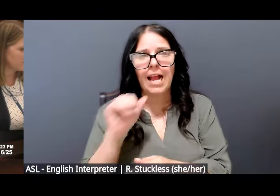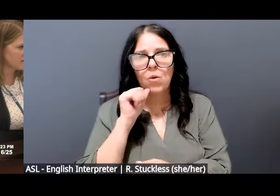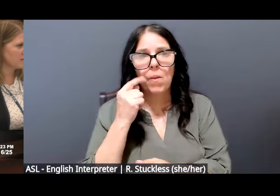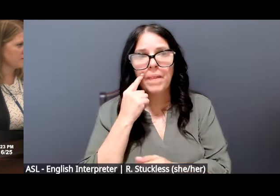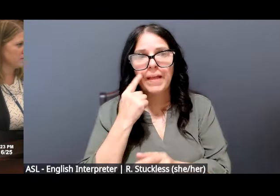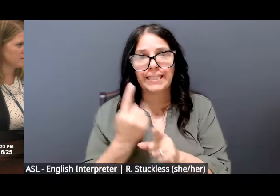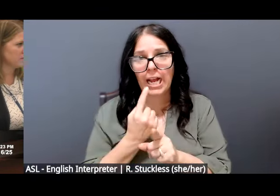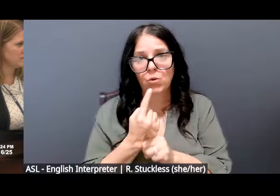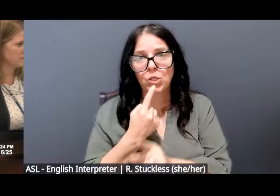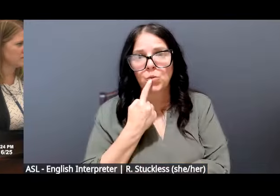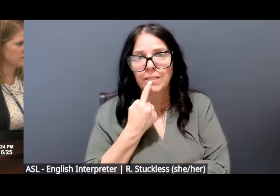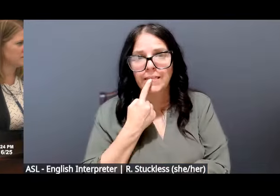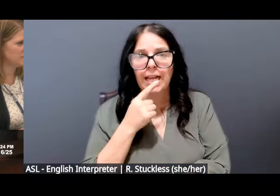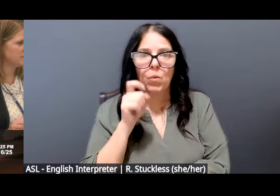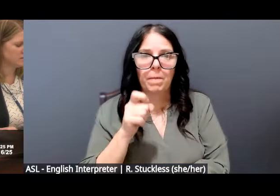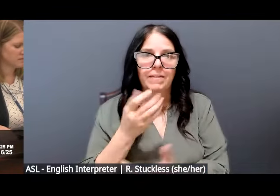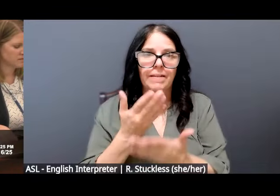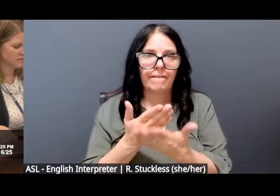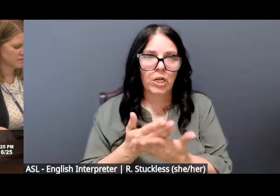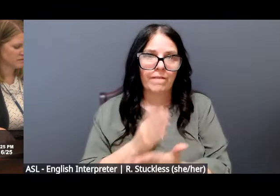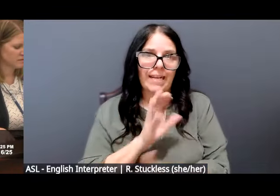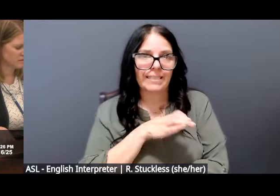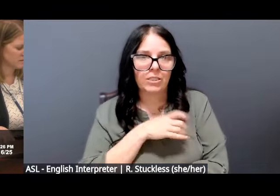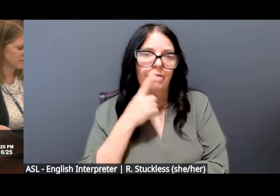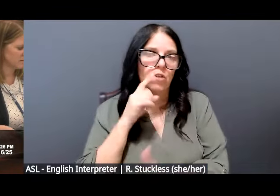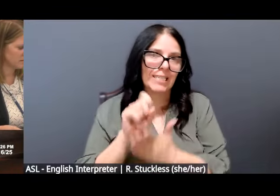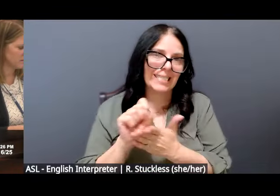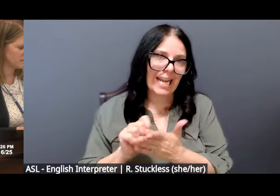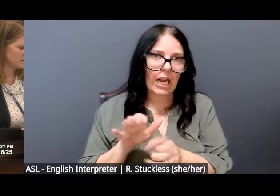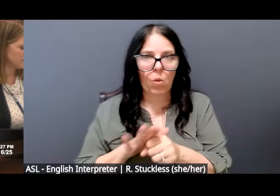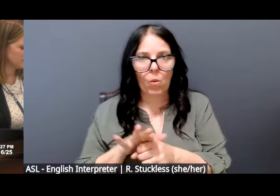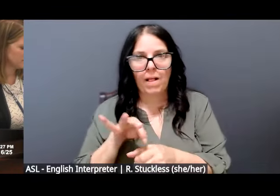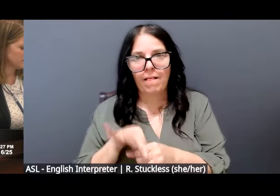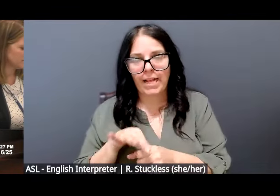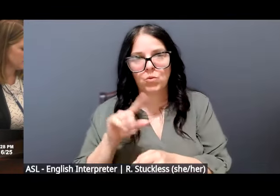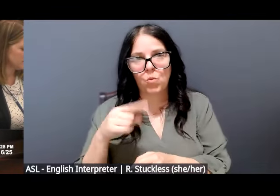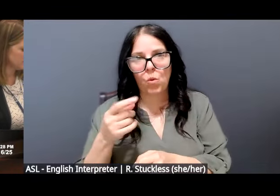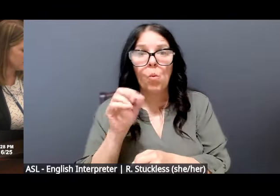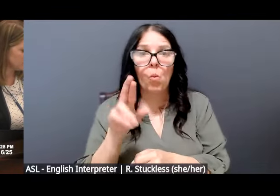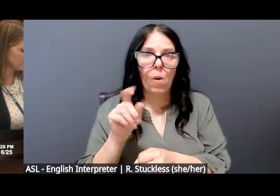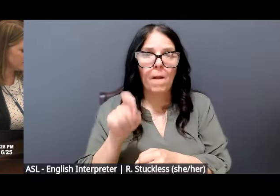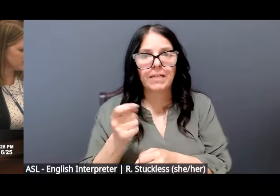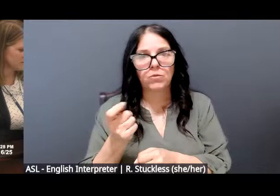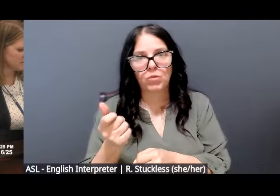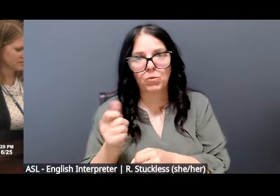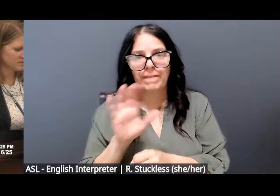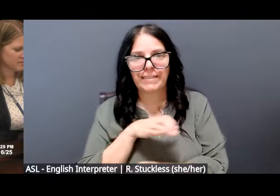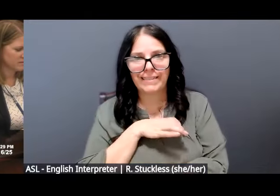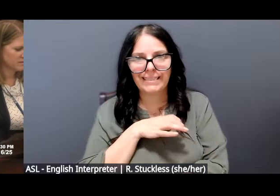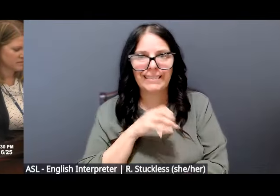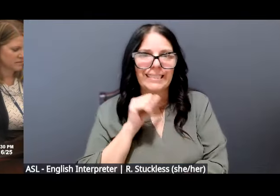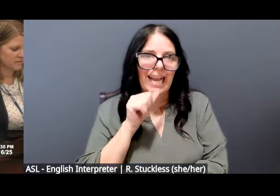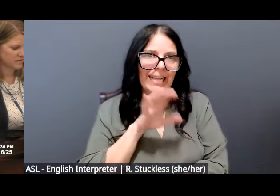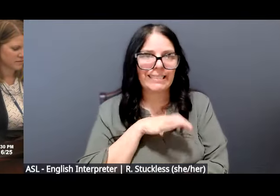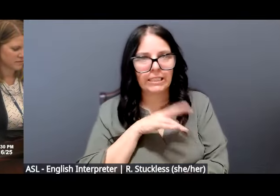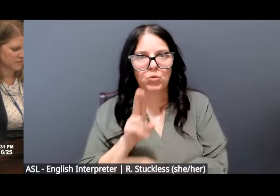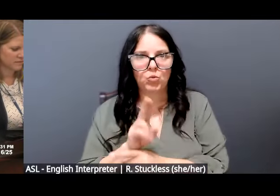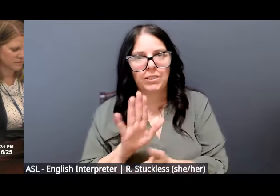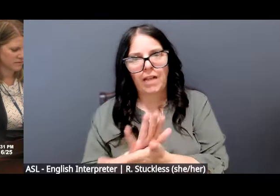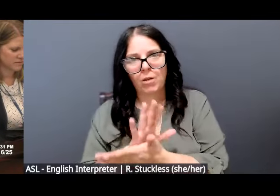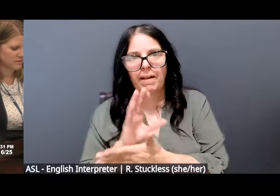we have to verify citizenship for state and local elections only, or remove non-citizens using documents and